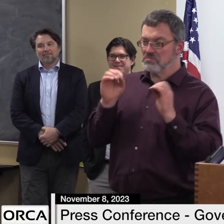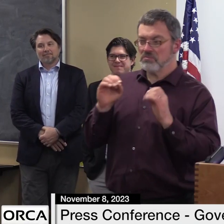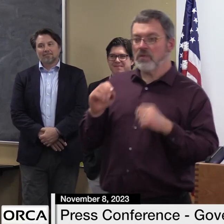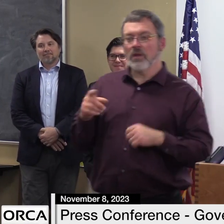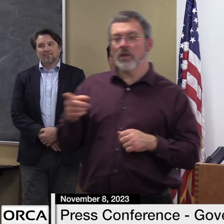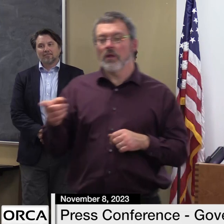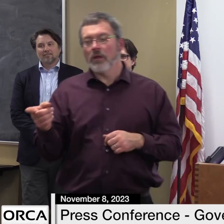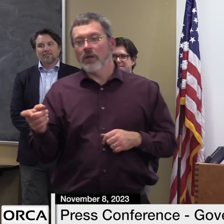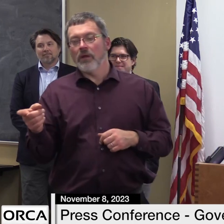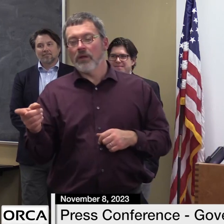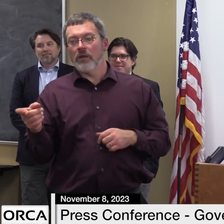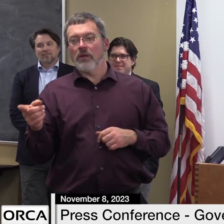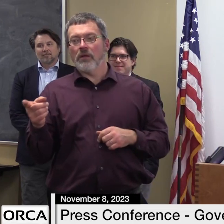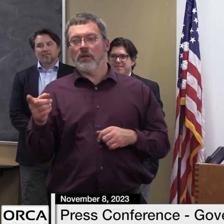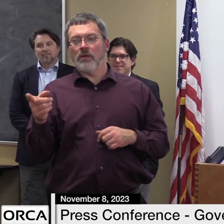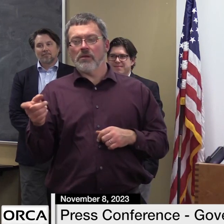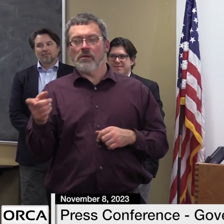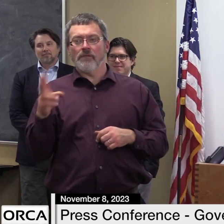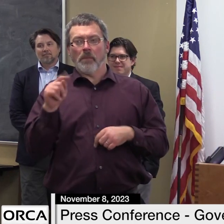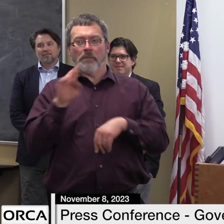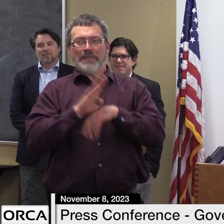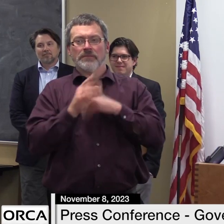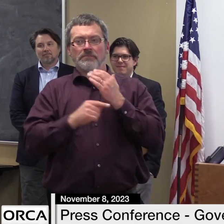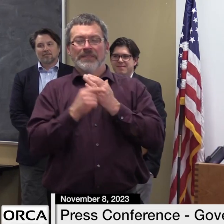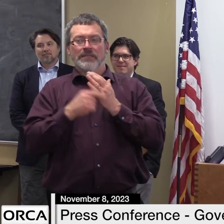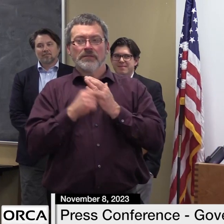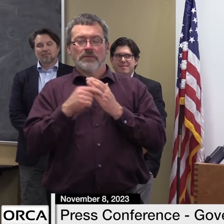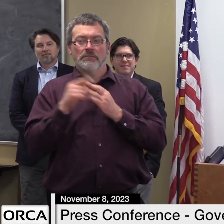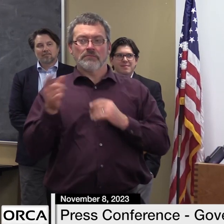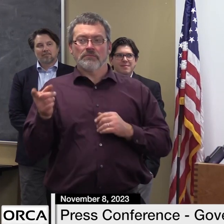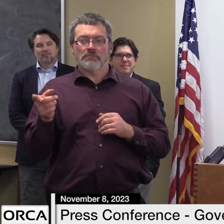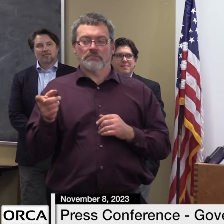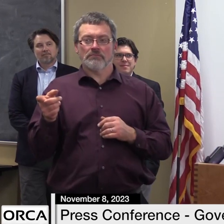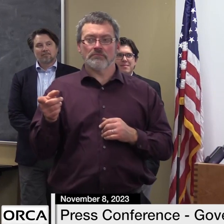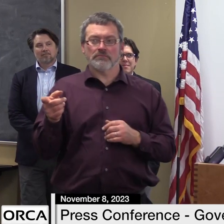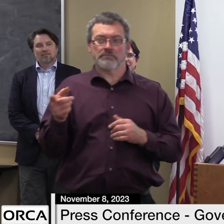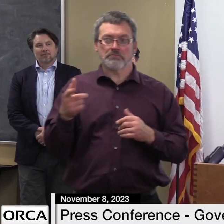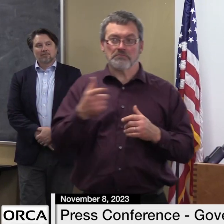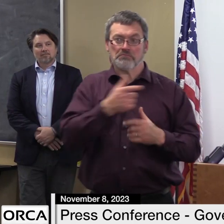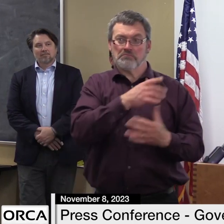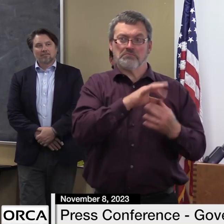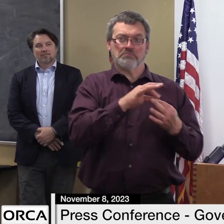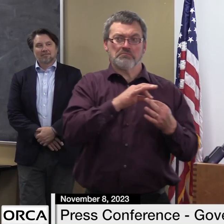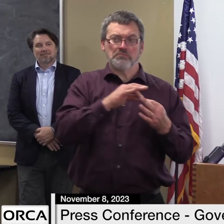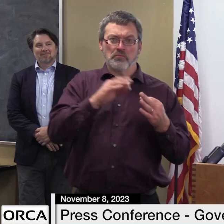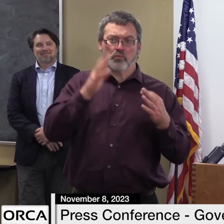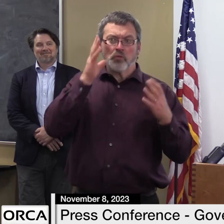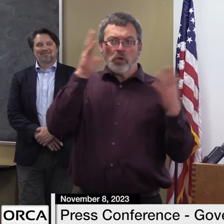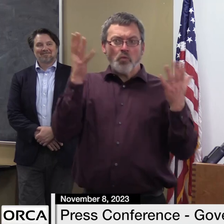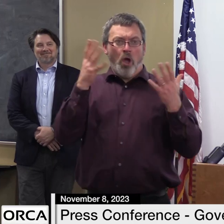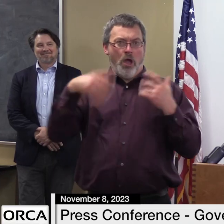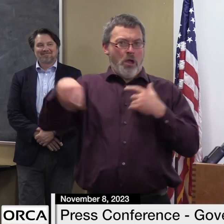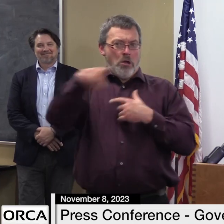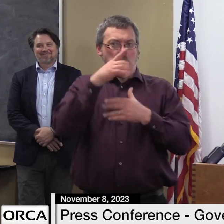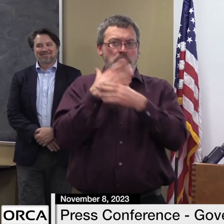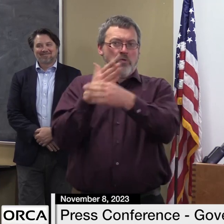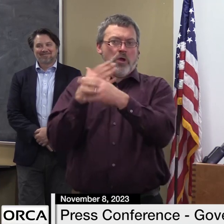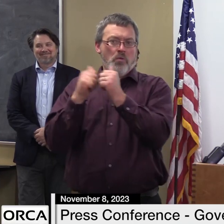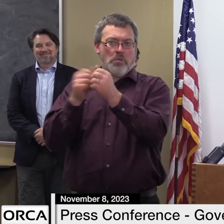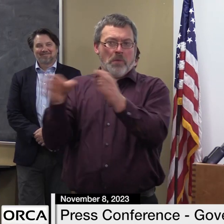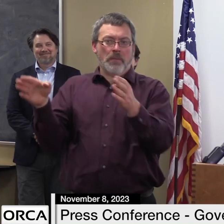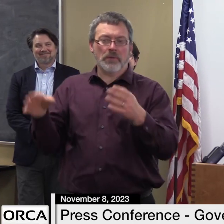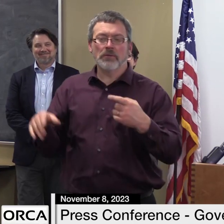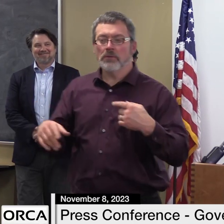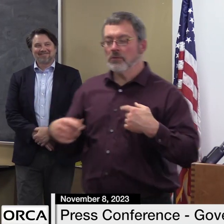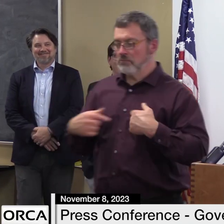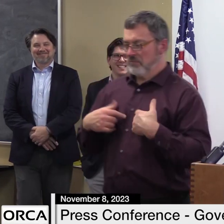When will you make your thinking public? Sometime between now and November. We're in